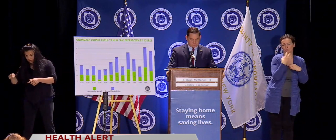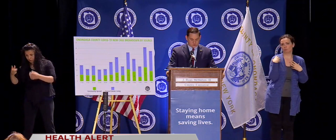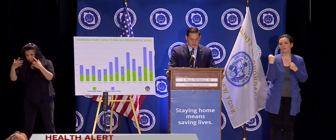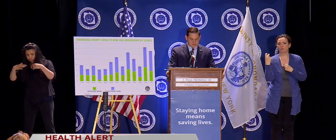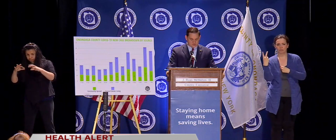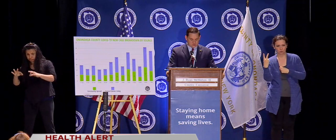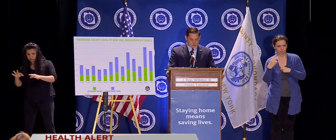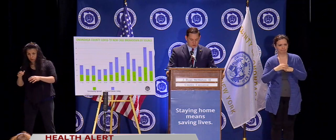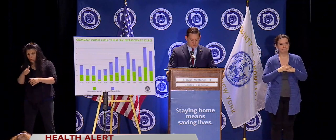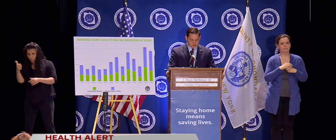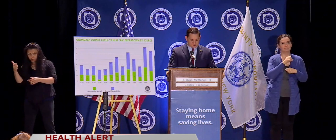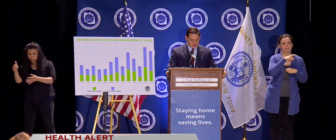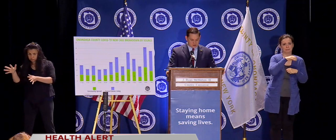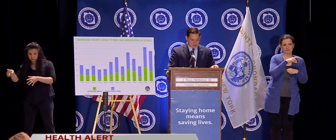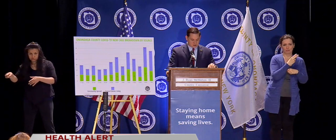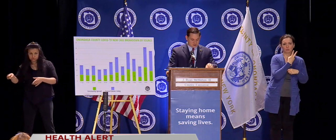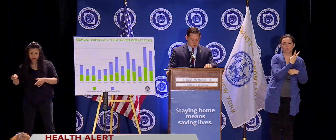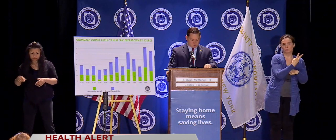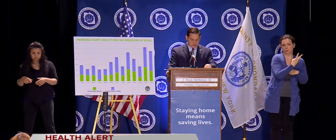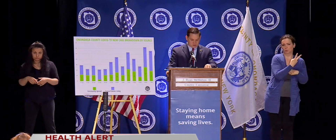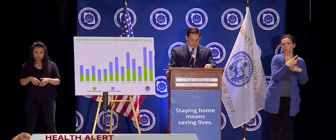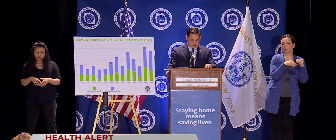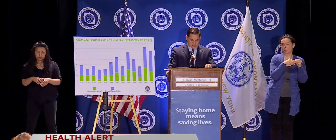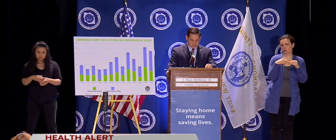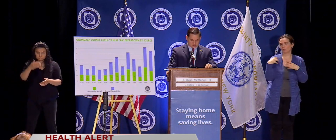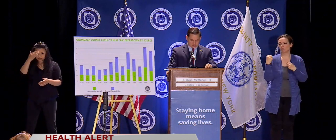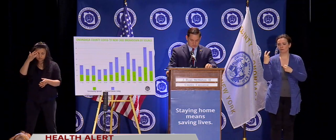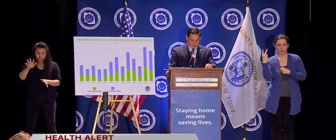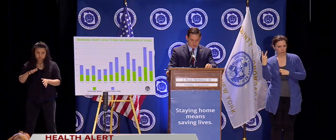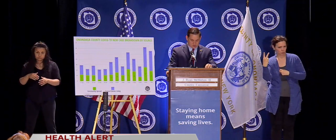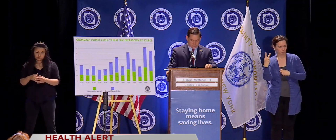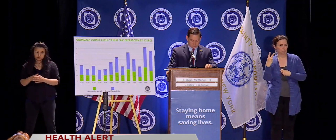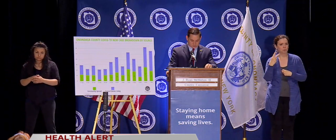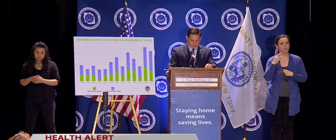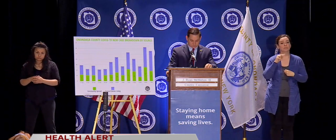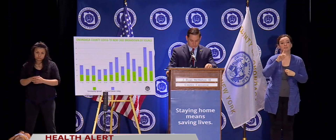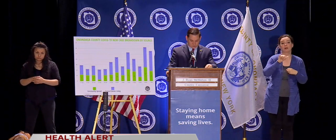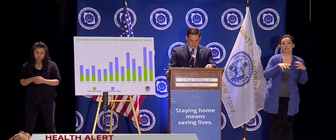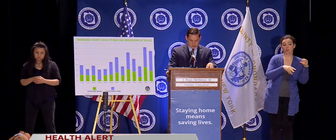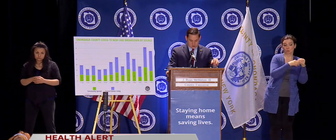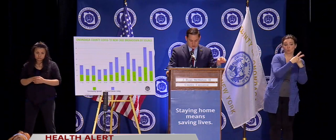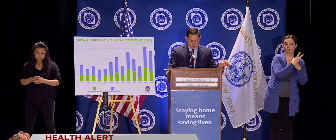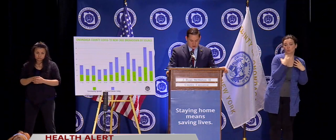Spafford, 2 cases, 2 recoveries. And Tully, 2 cases, 2 recoveries.